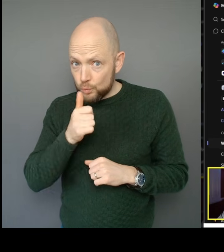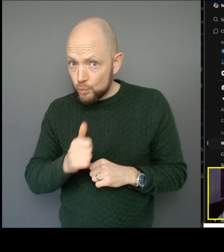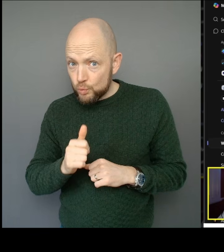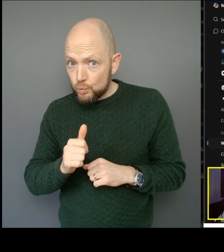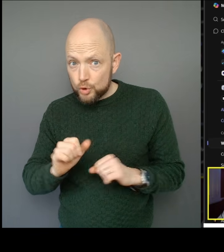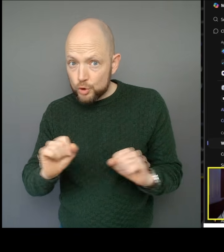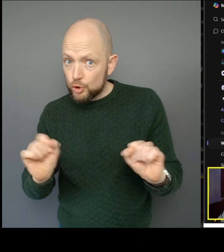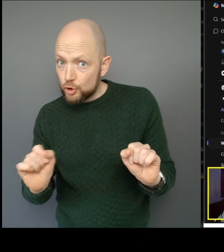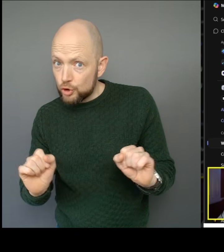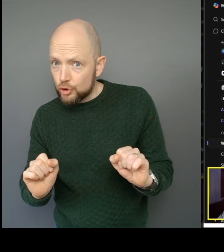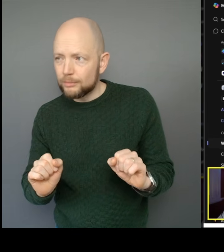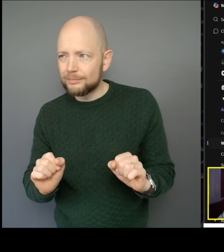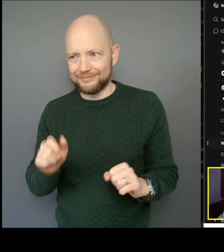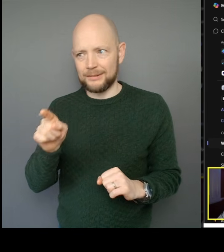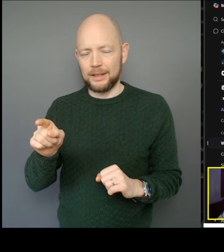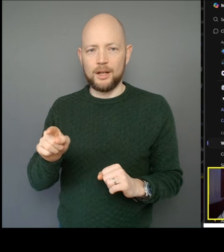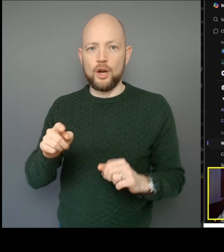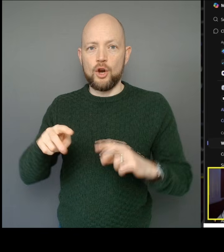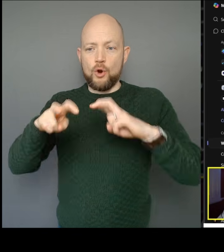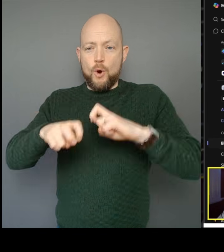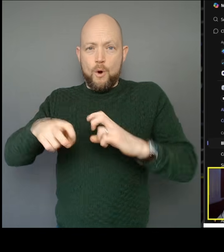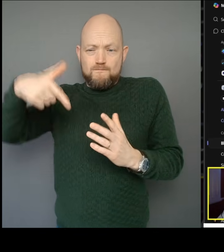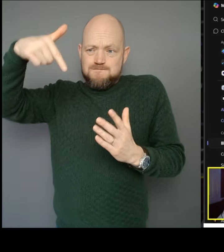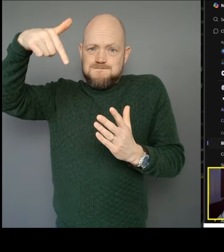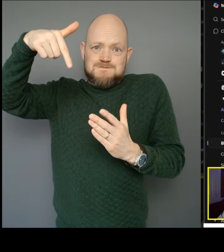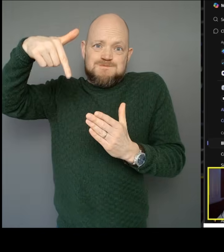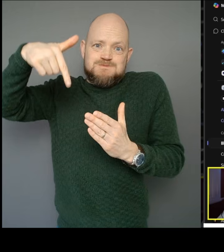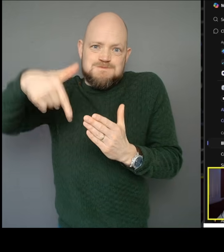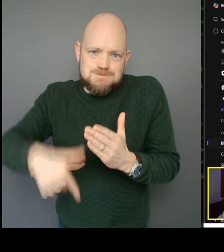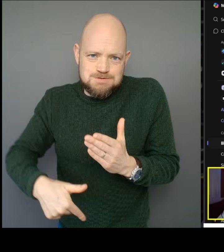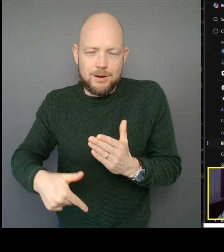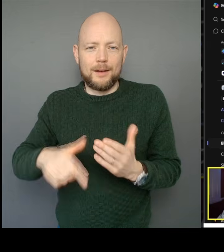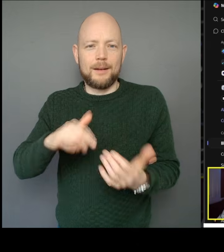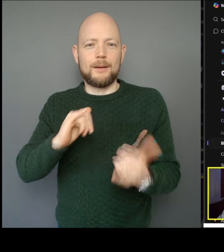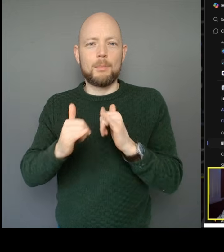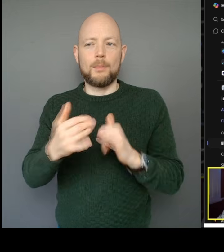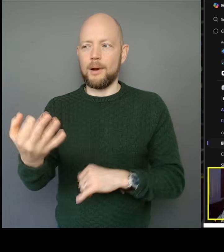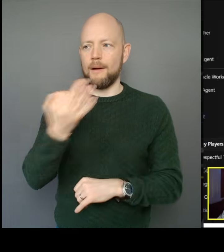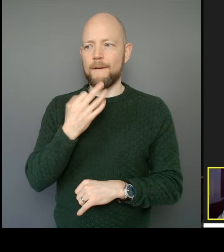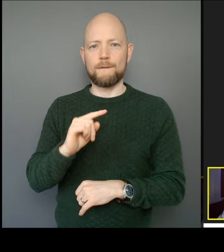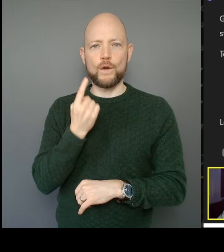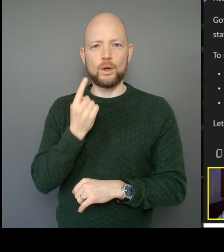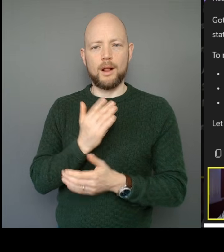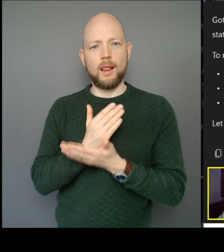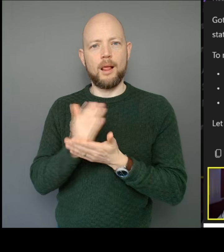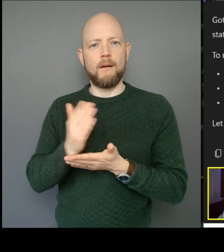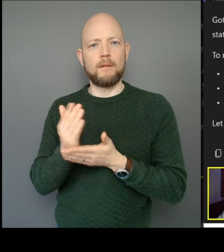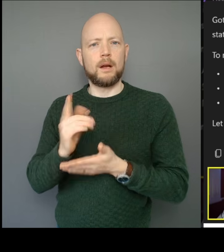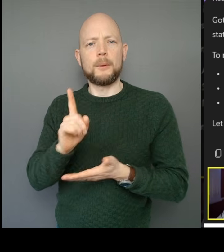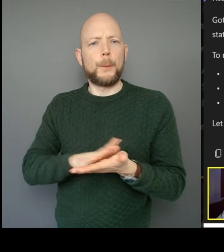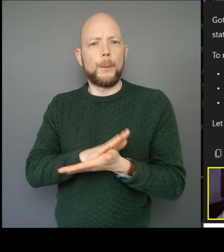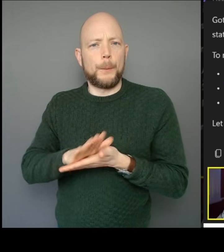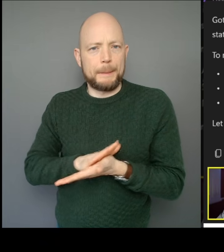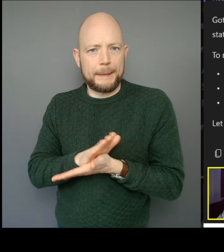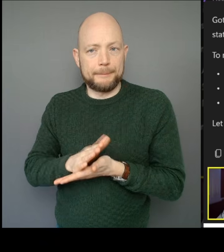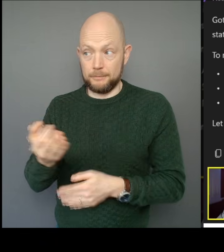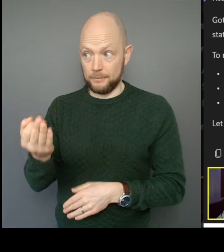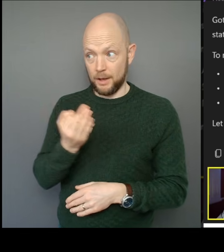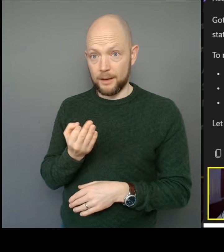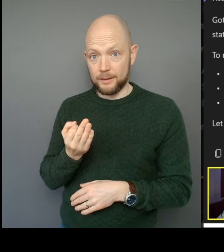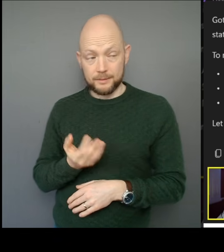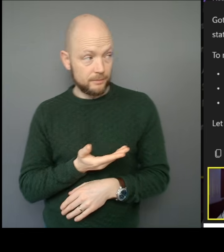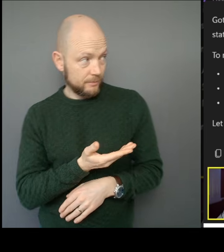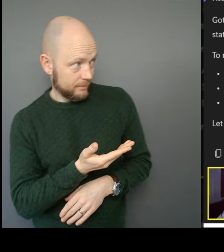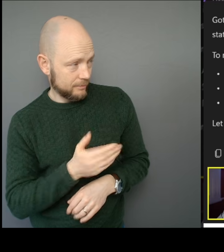it does very deep reasoning. And so the first thing generally it does is it comes back and it asks you some additional questions. So it says,